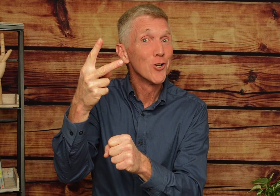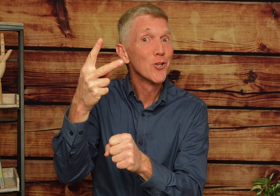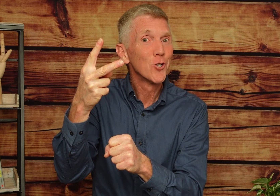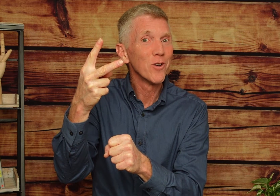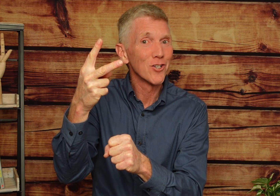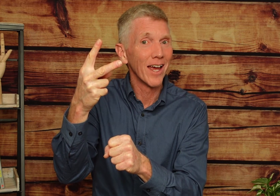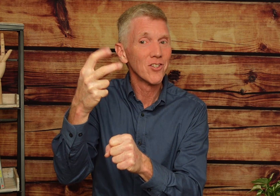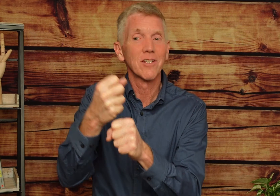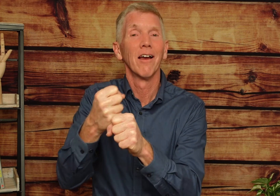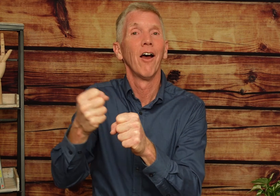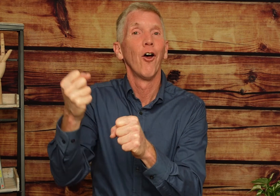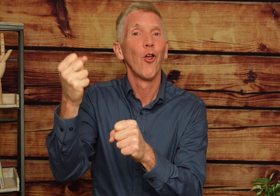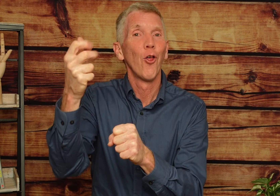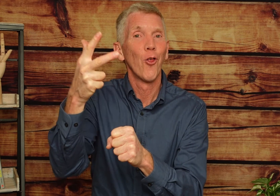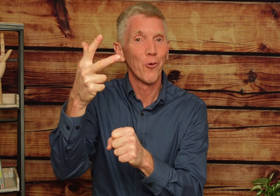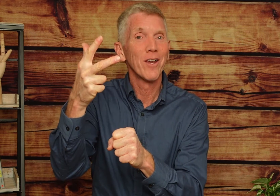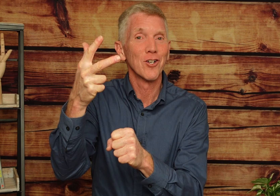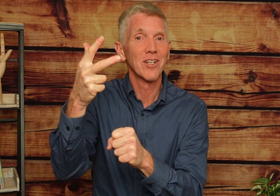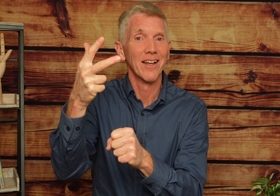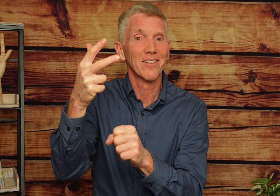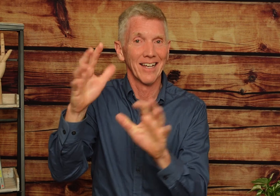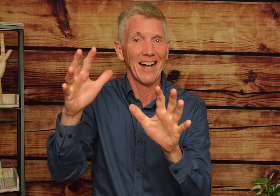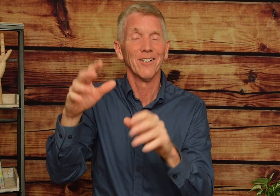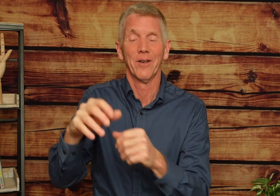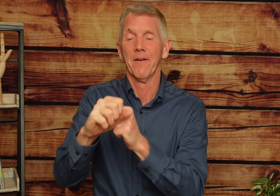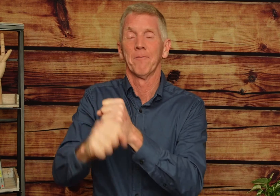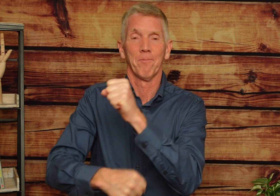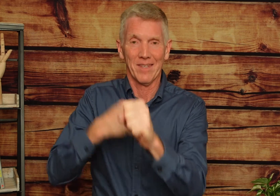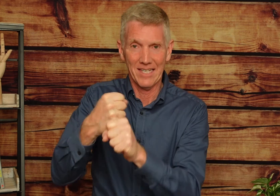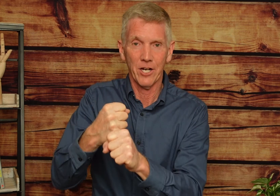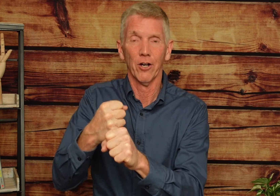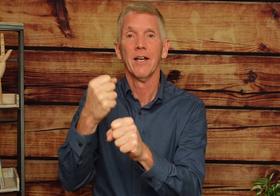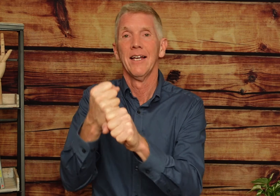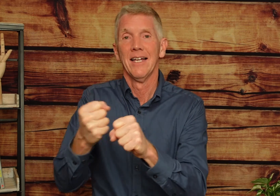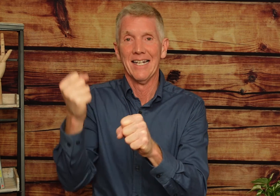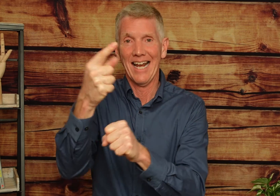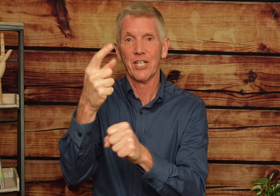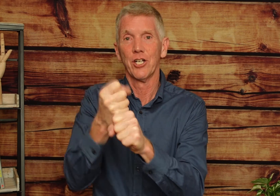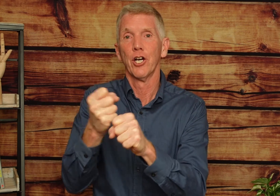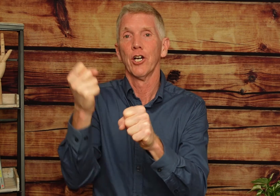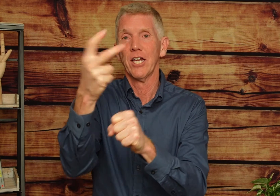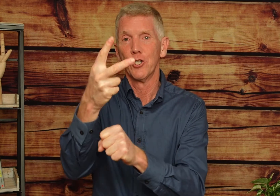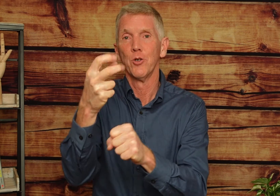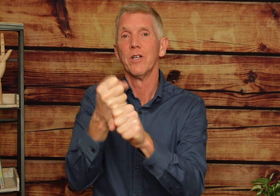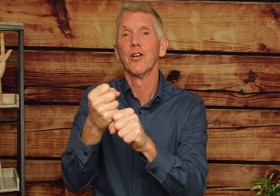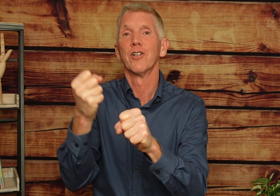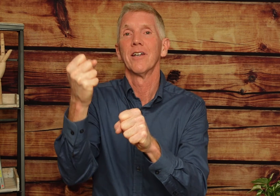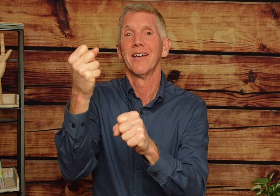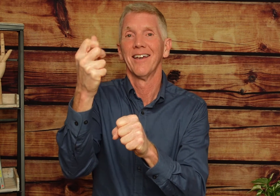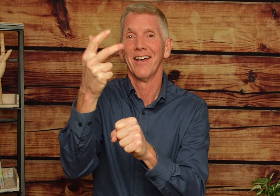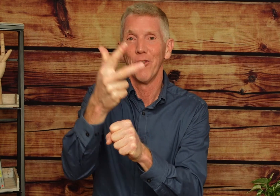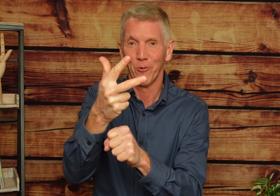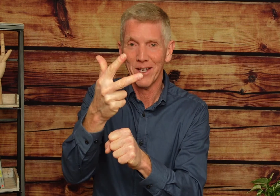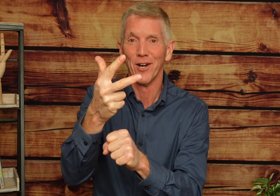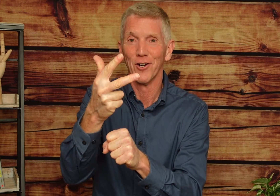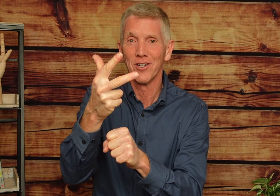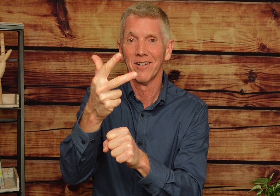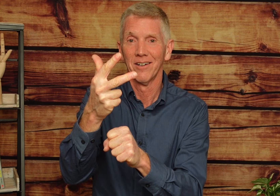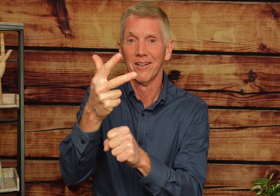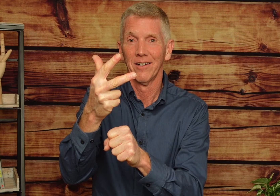2 years hence, 3 years hence, got it? Okay, year, next year, in 2 years, in 3 years.